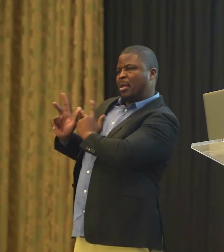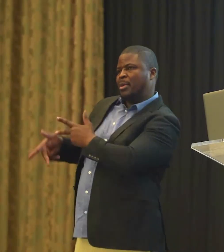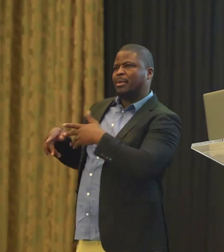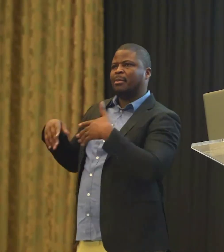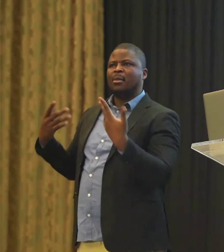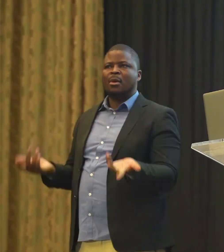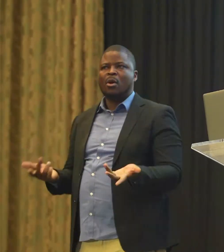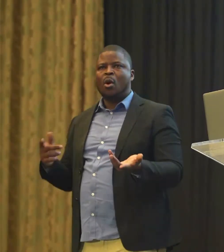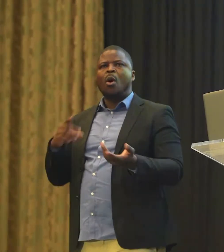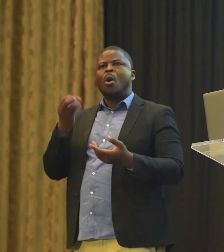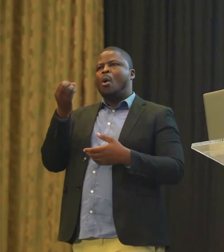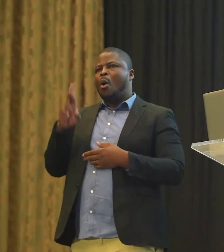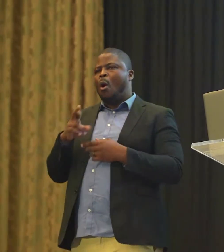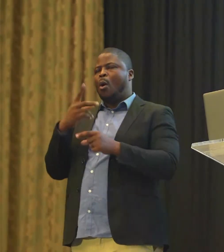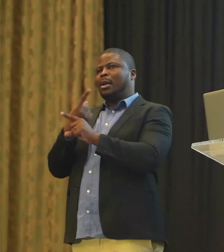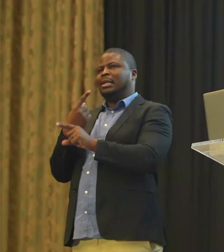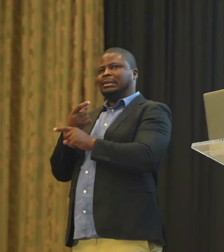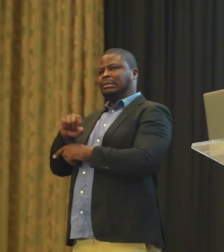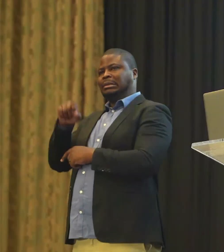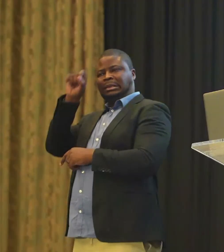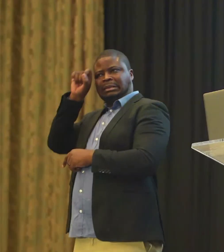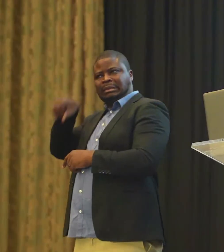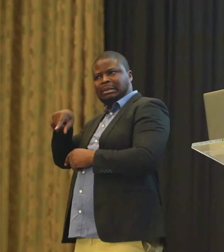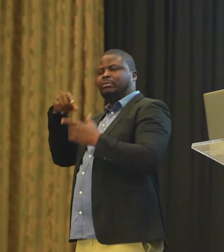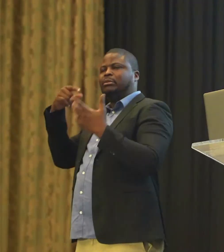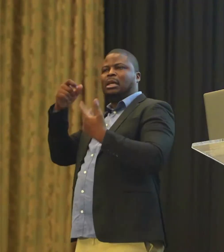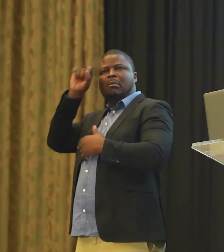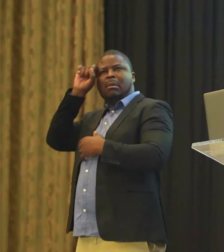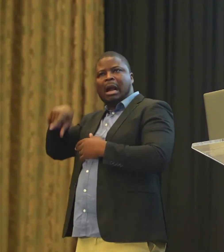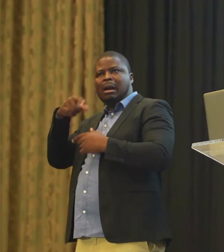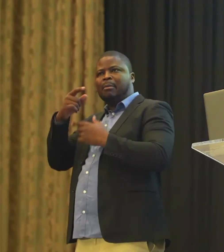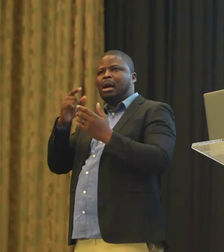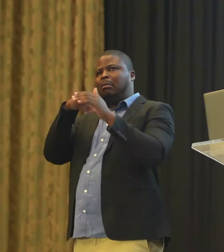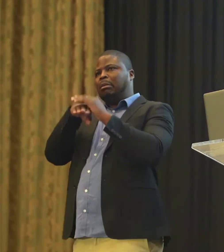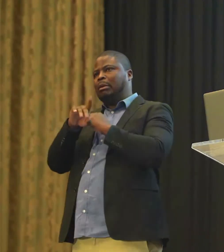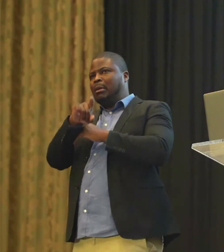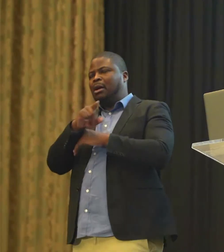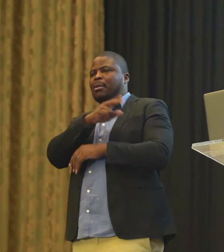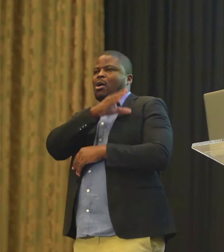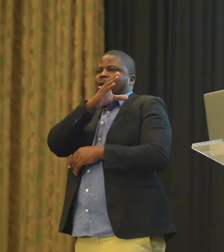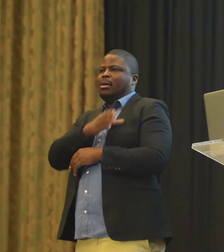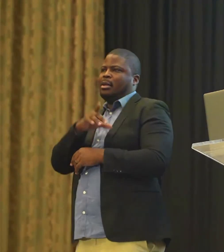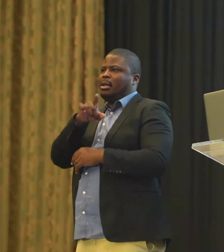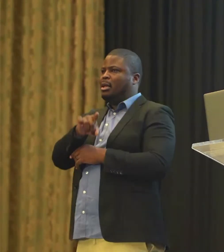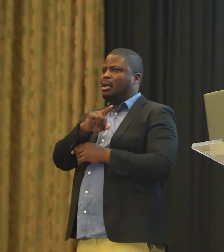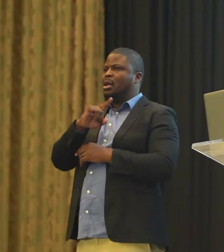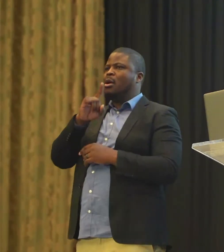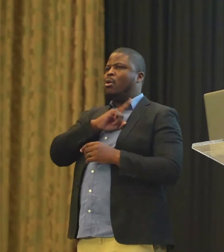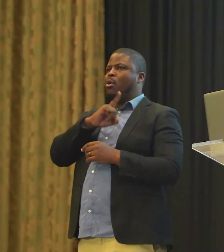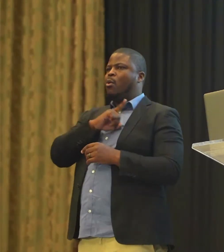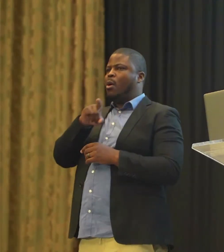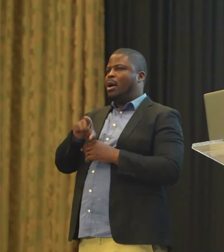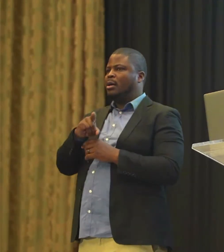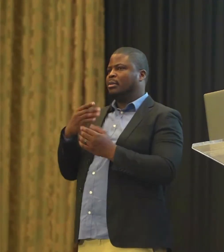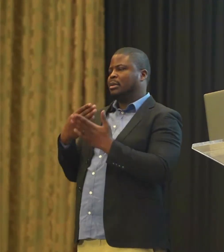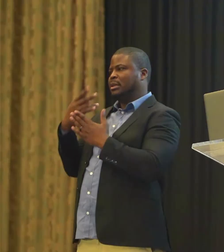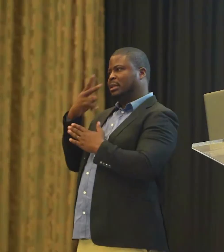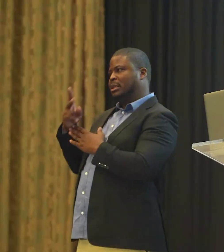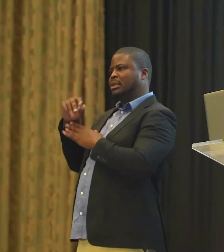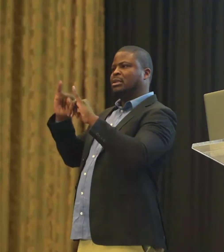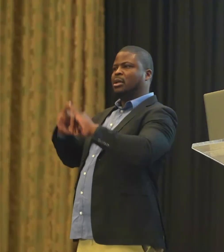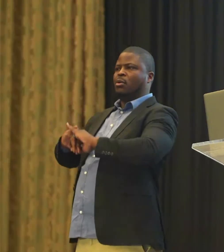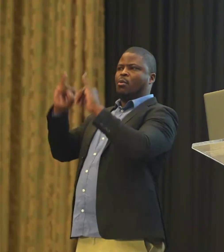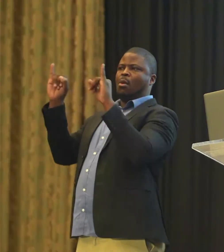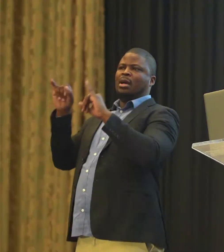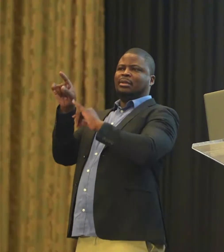seeking HIV services because they inject drugs. And you can see that huge proportions of people across all